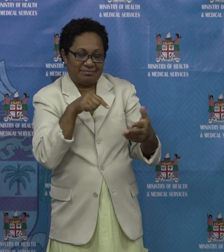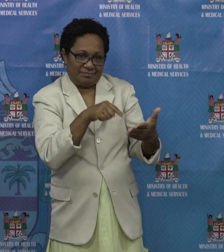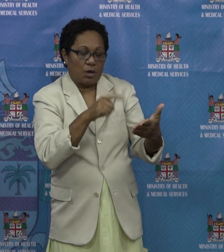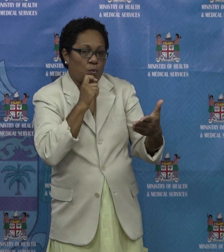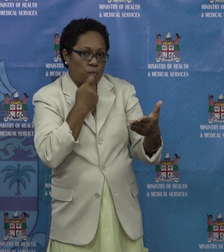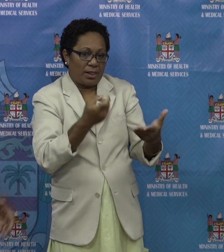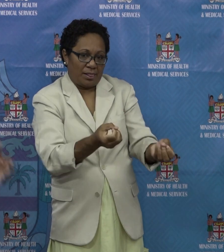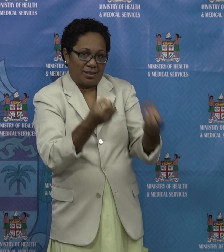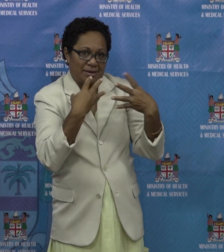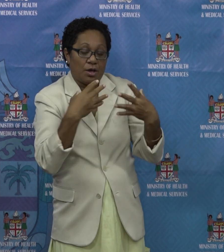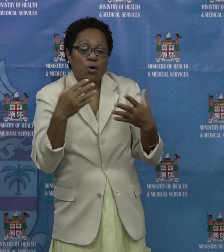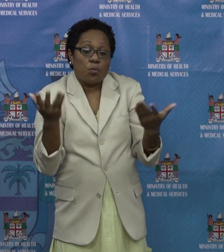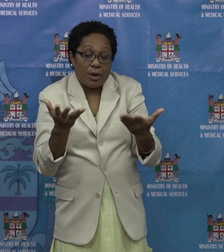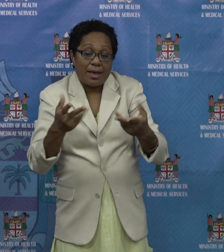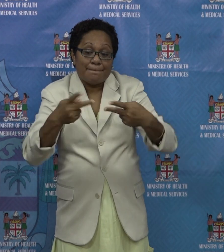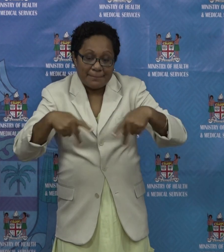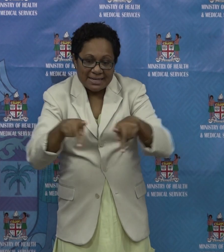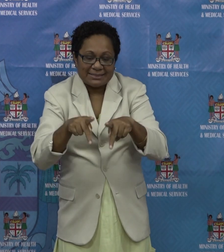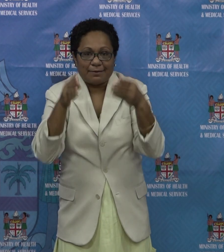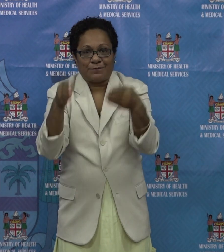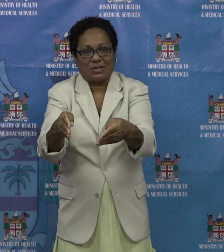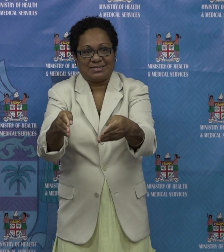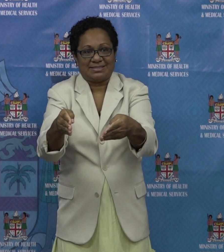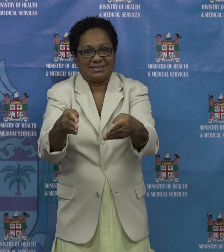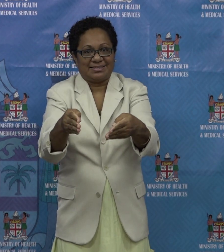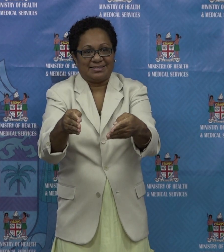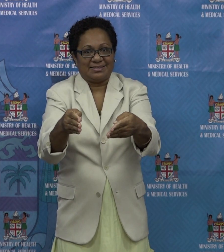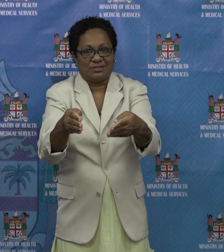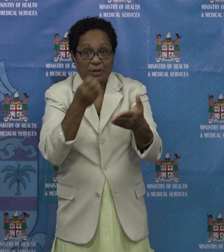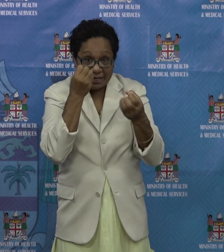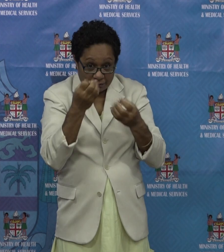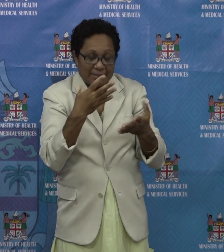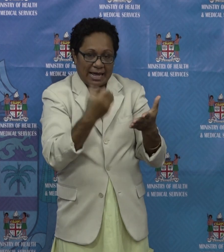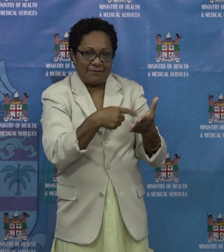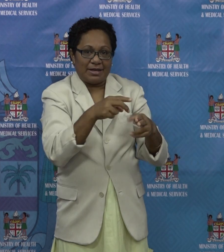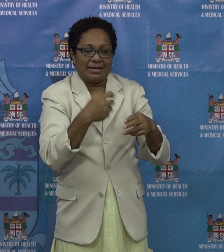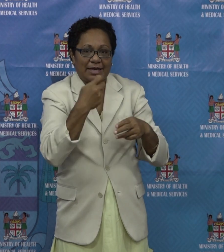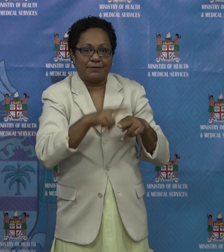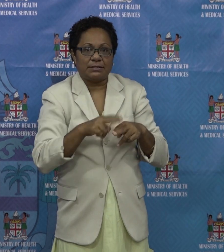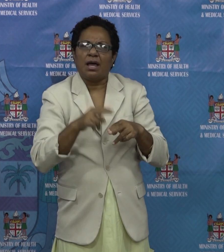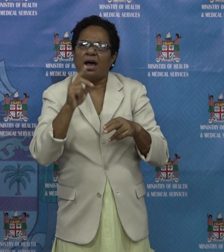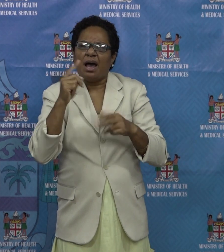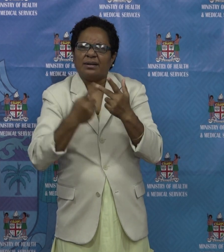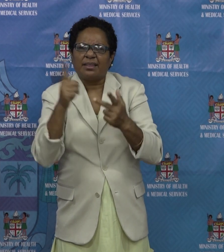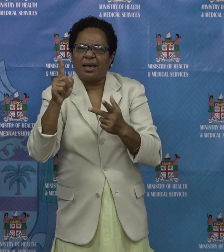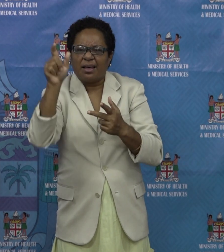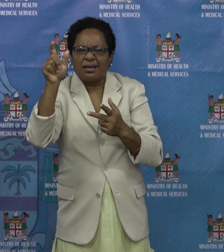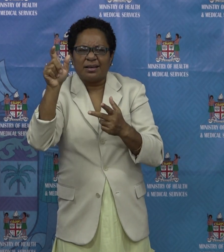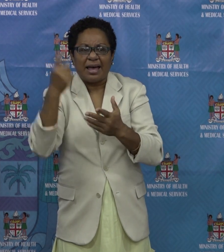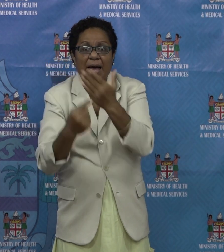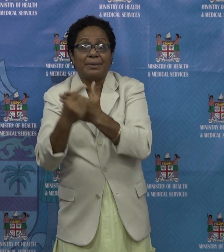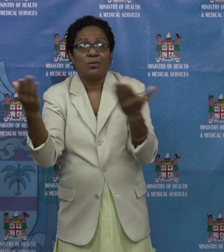that that were generated from that group. And there's another case in Lakena that we have to